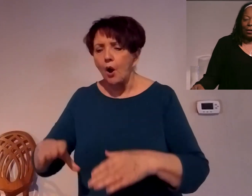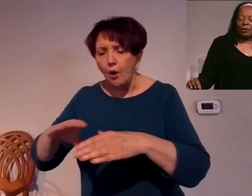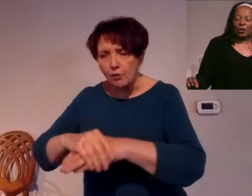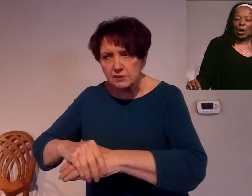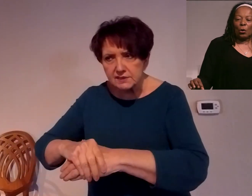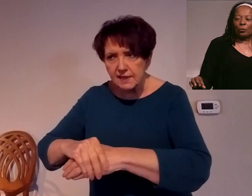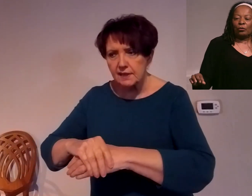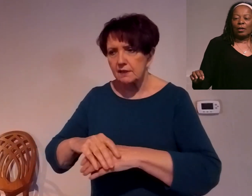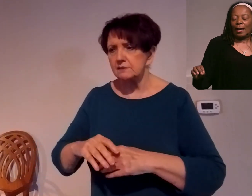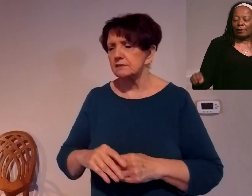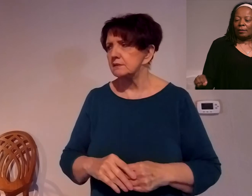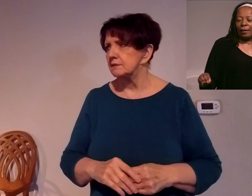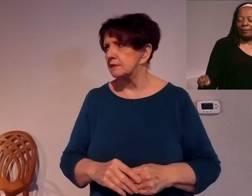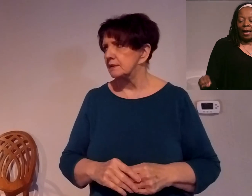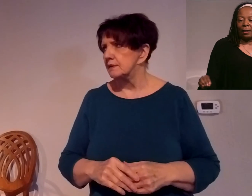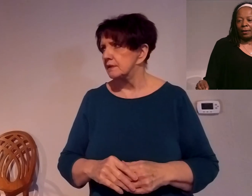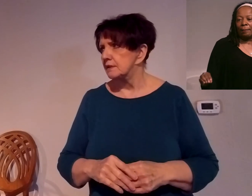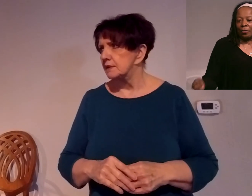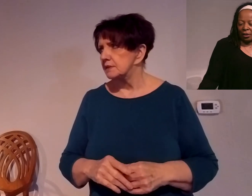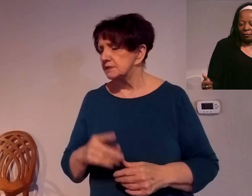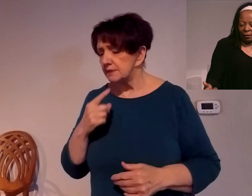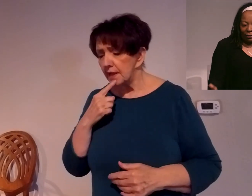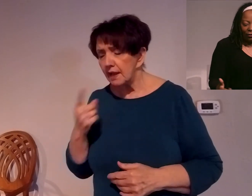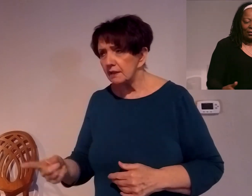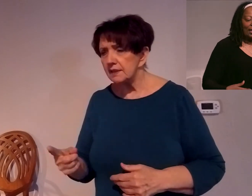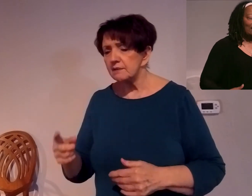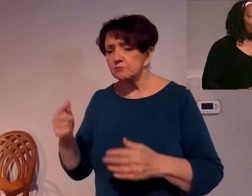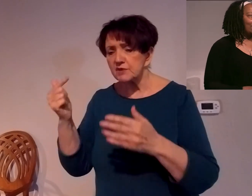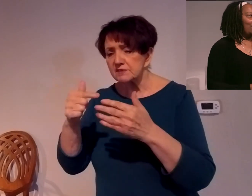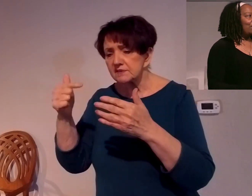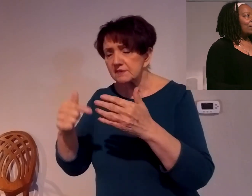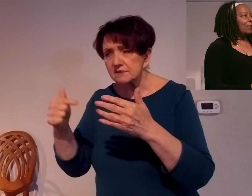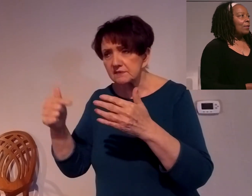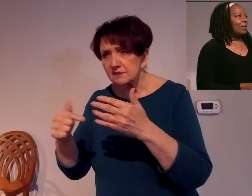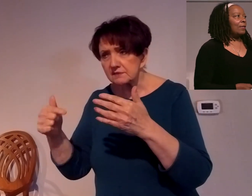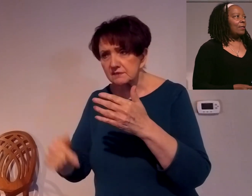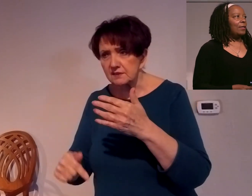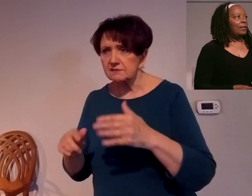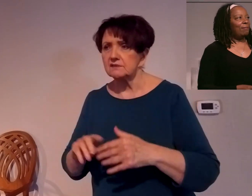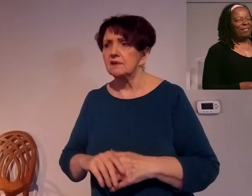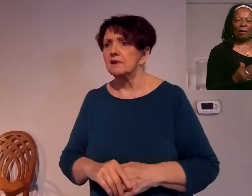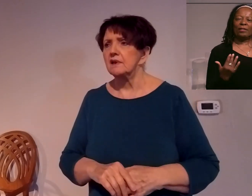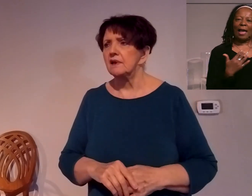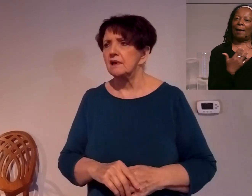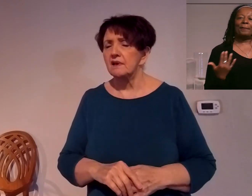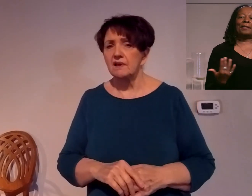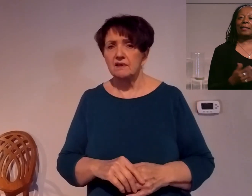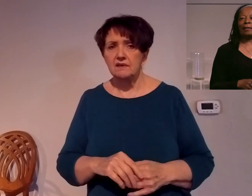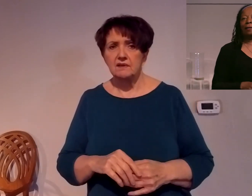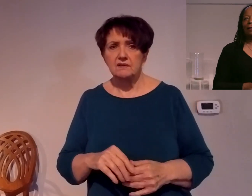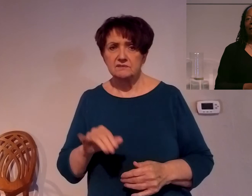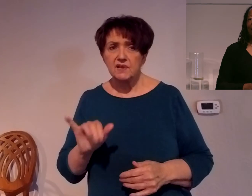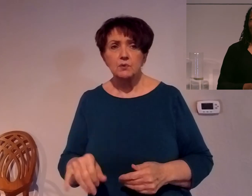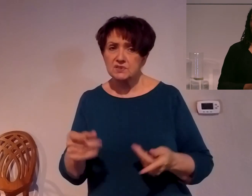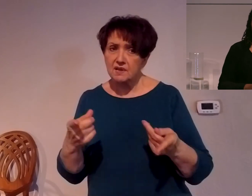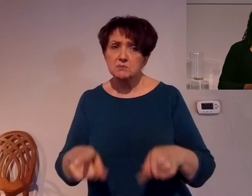and, and tell him this, this, and this. That was